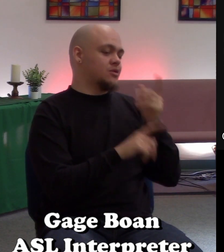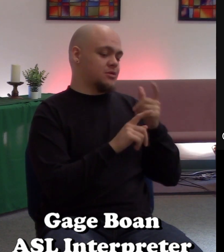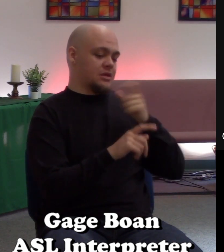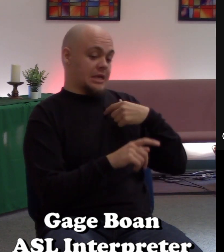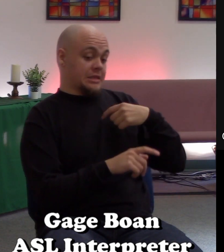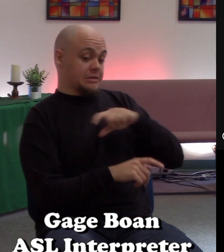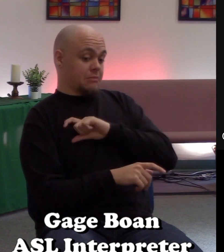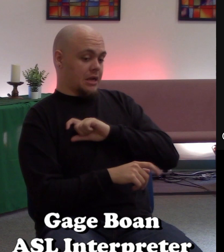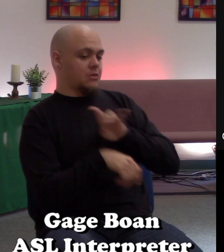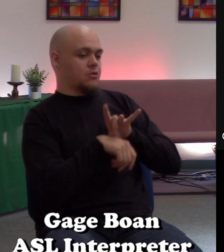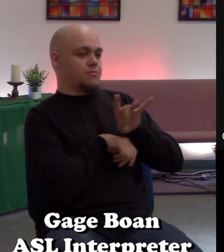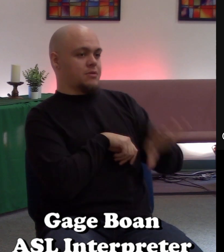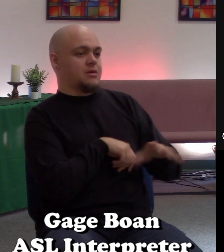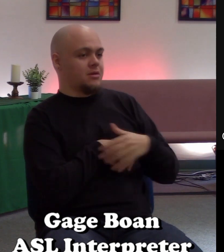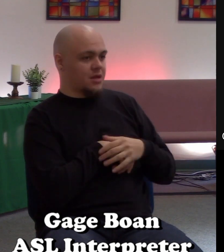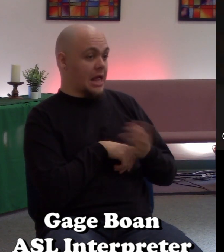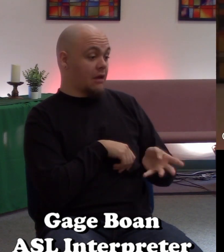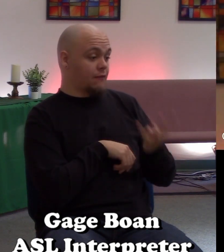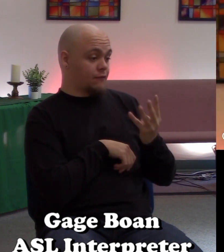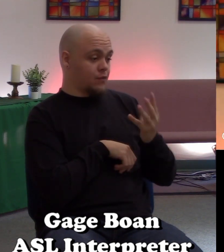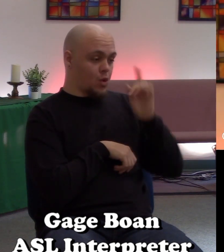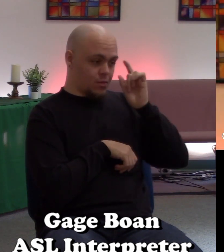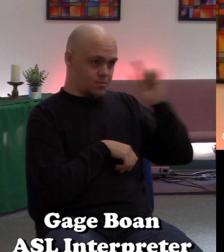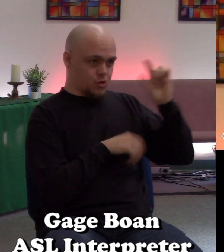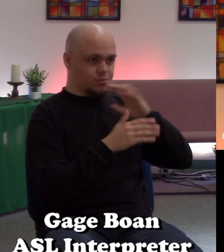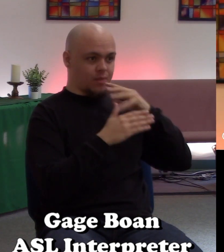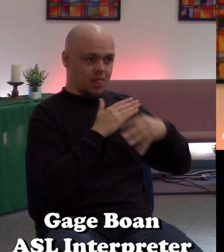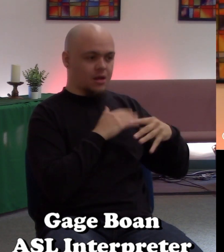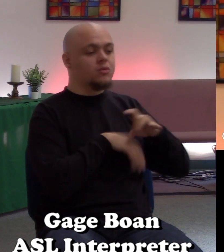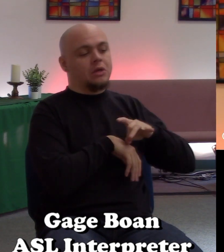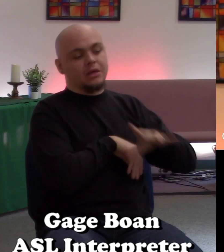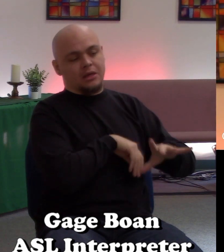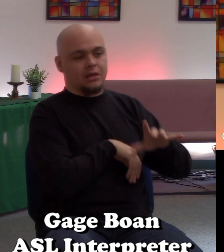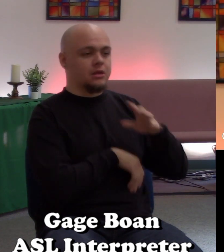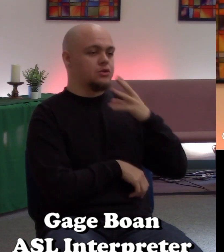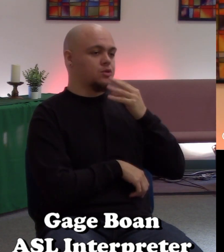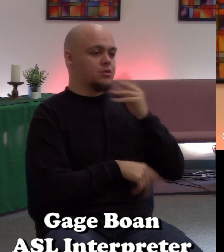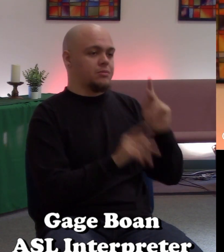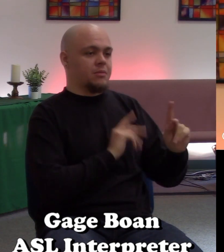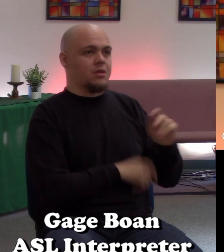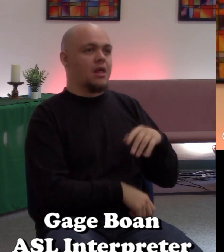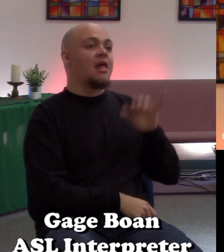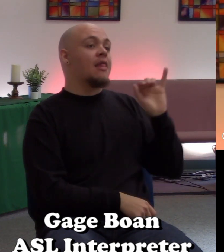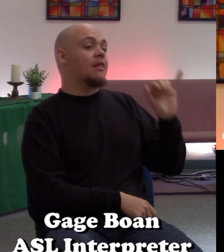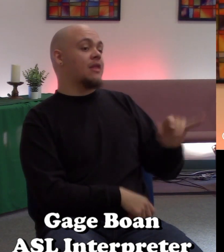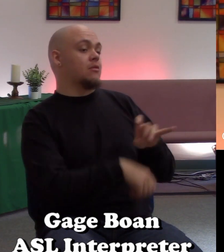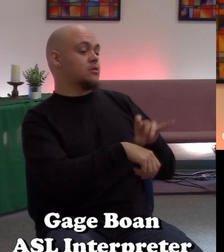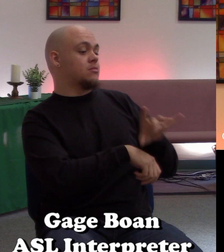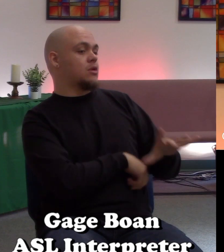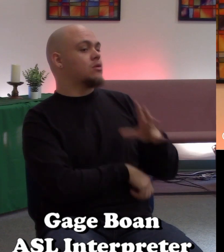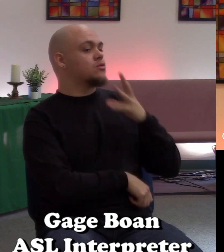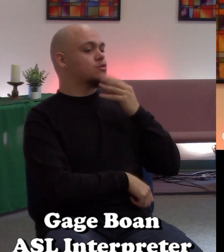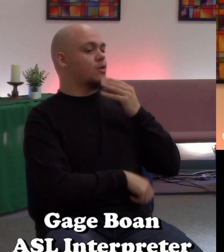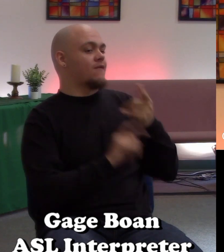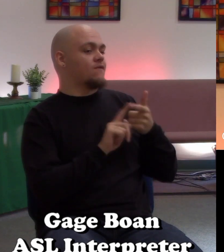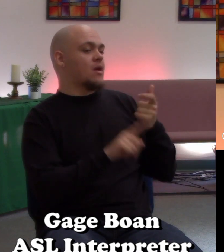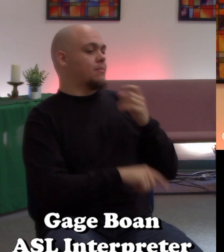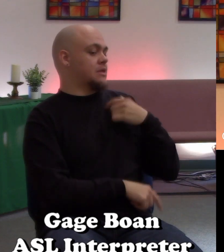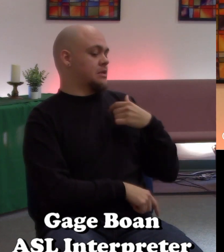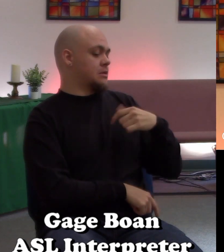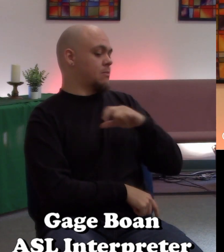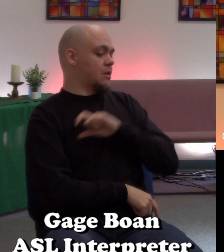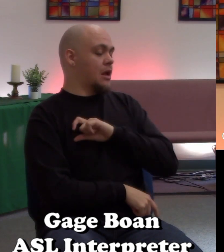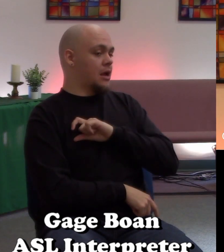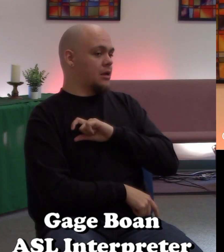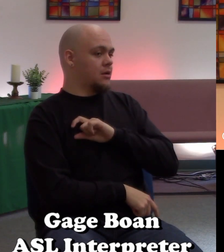was the expulsion of the Jews from Spain. There was a tetrad, supposedly 4 lunar eclipses that happened in a short time period, right? That happened in 1493, and he